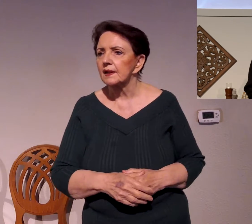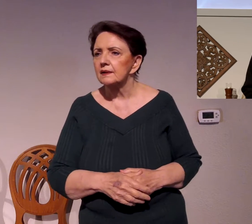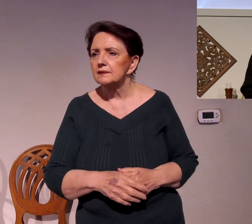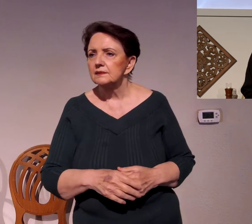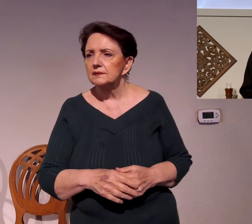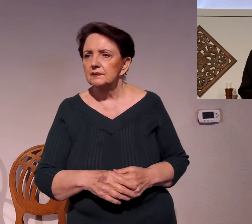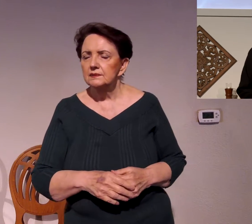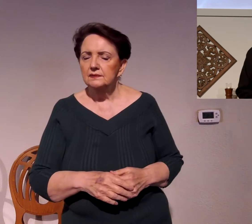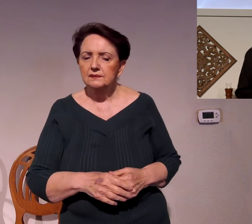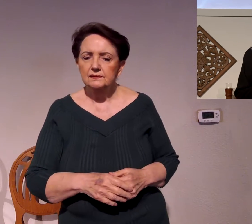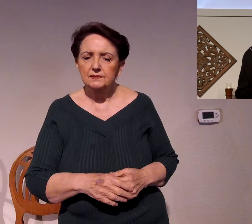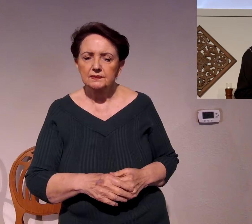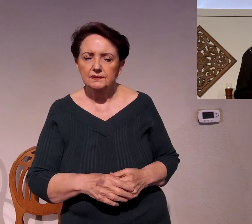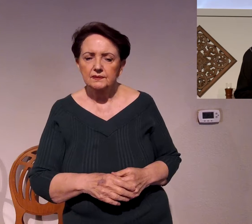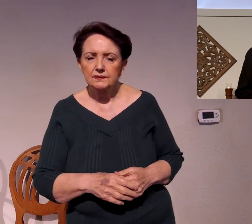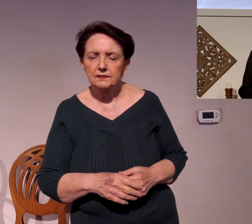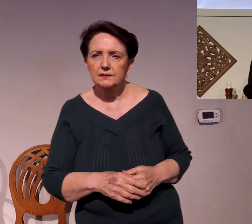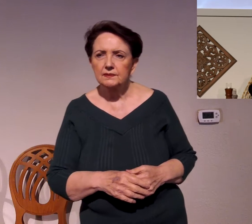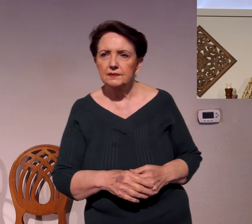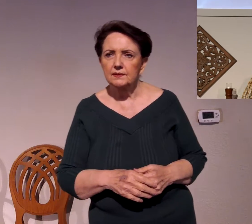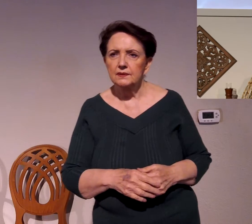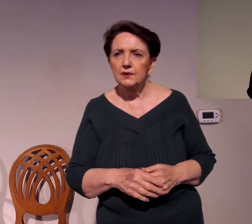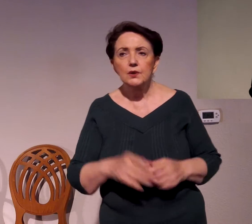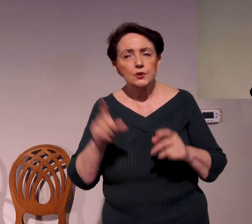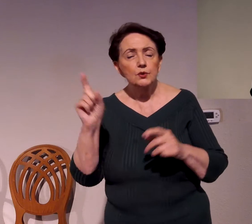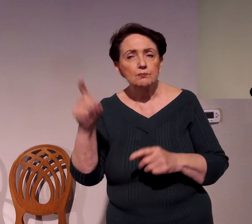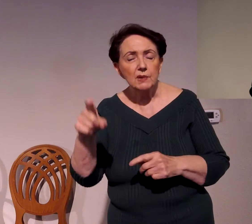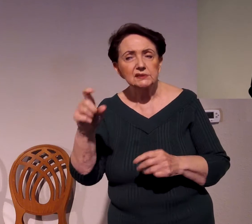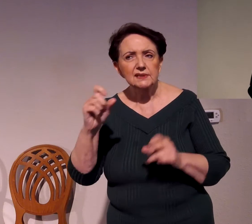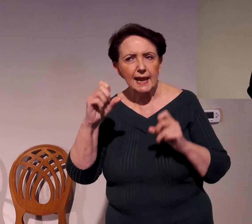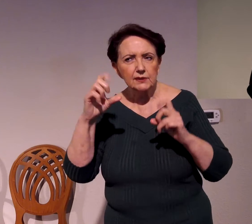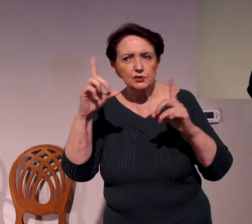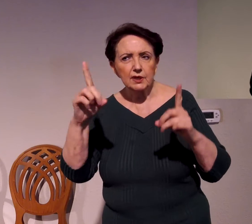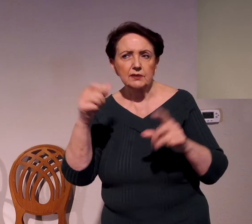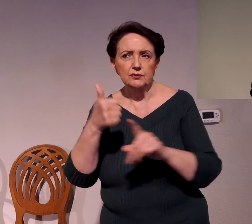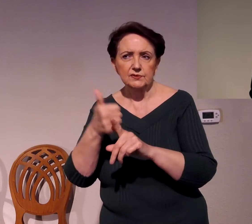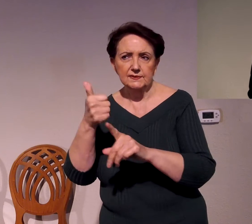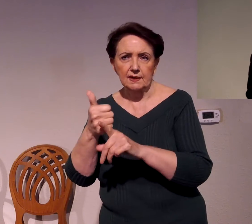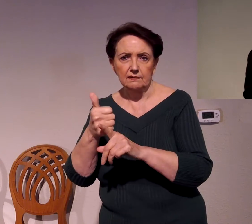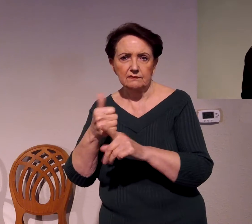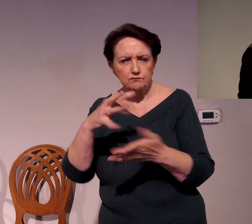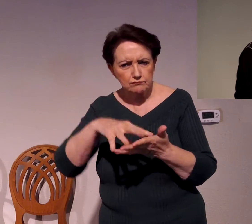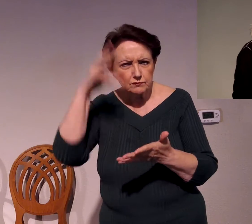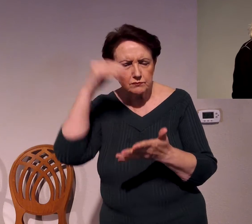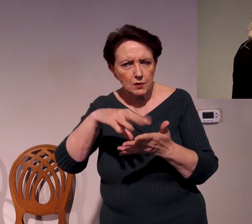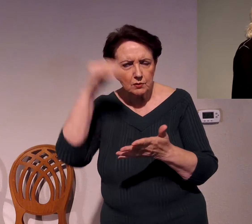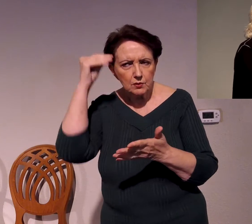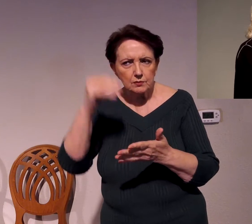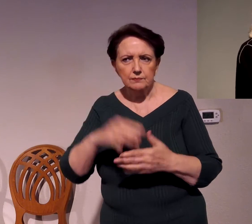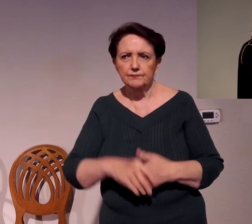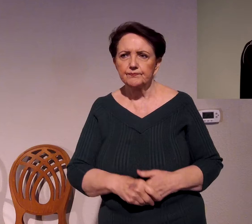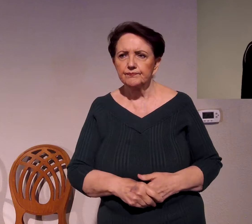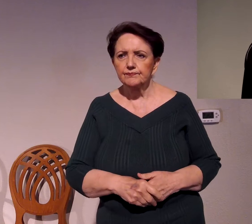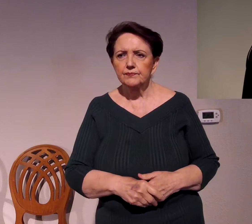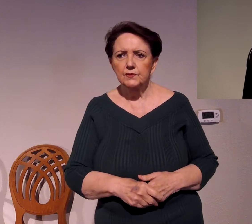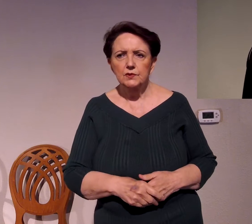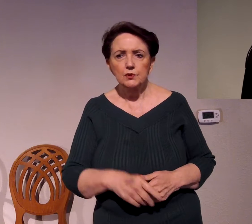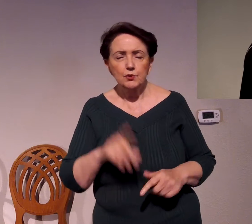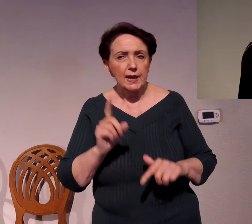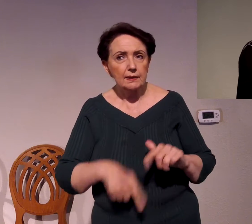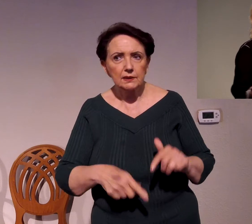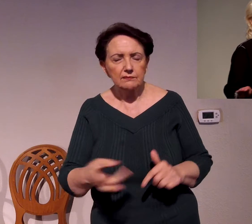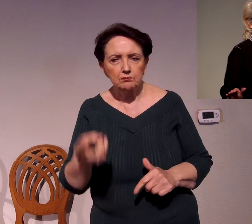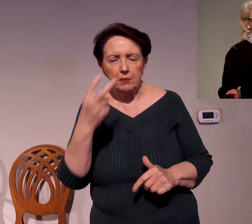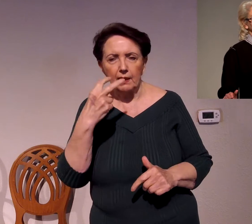to say about going for it is that we must educate ourselves. We cannot leap blind. So let me say that